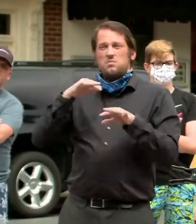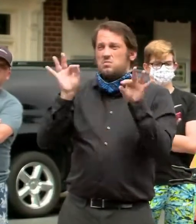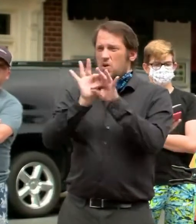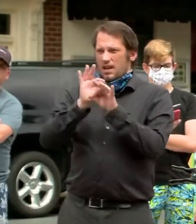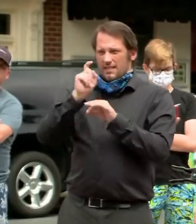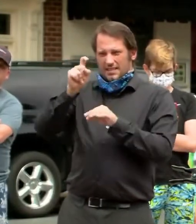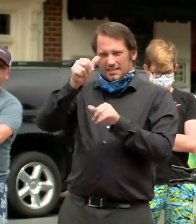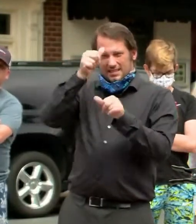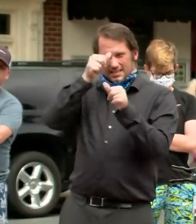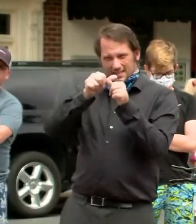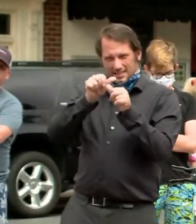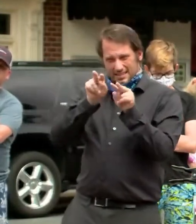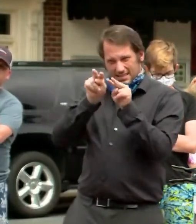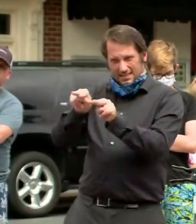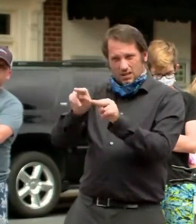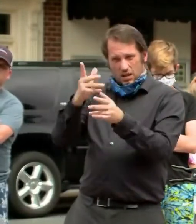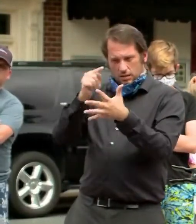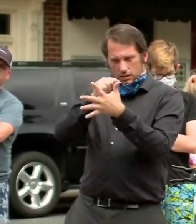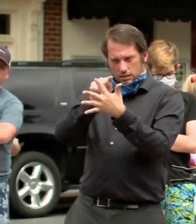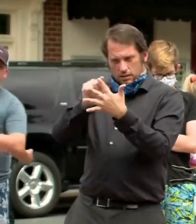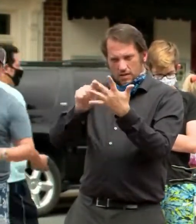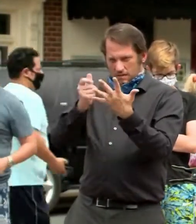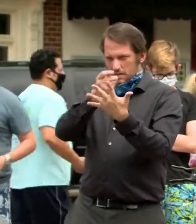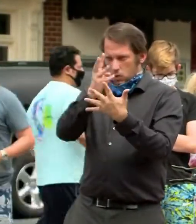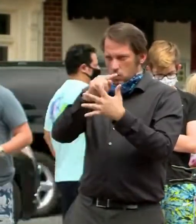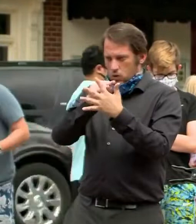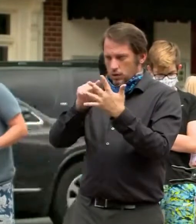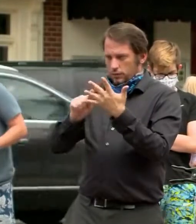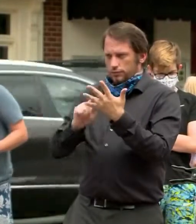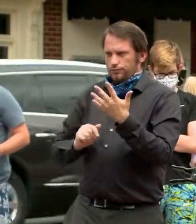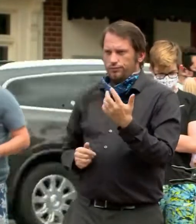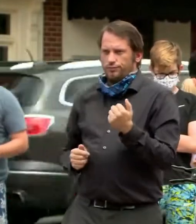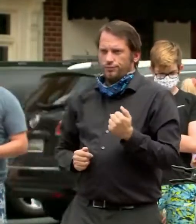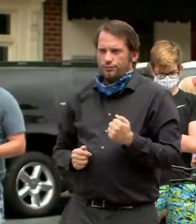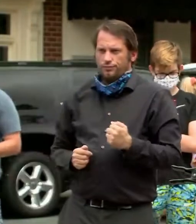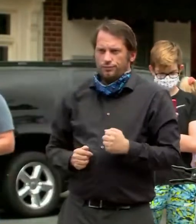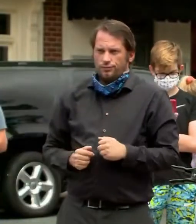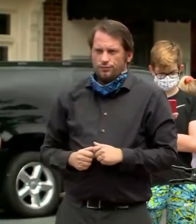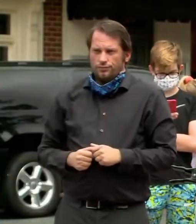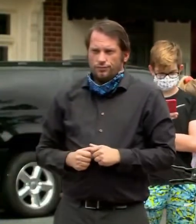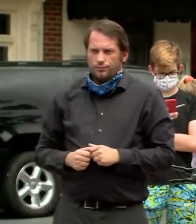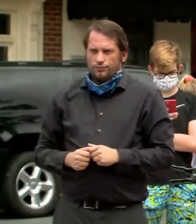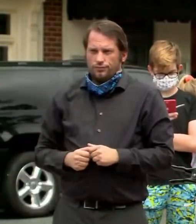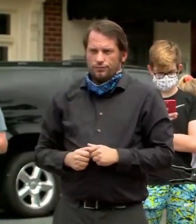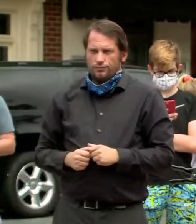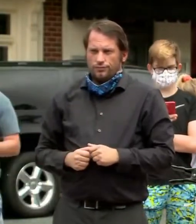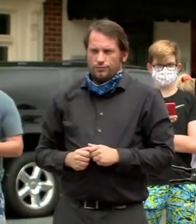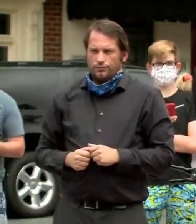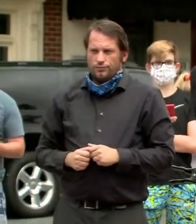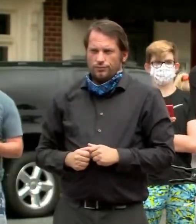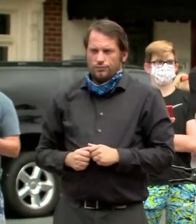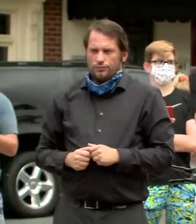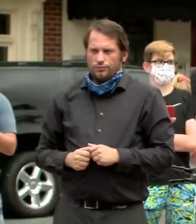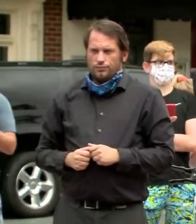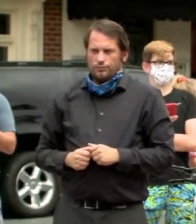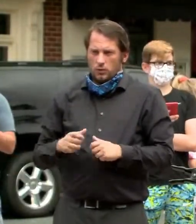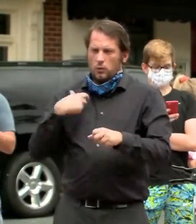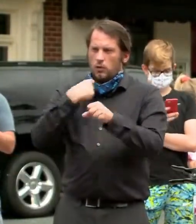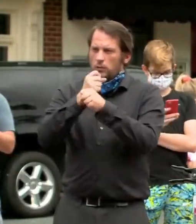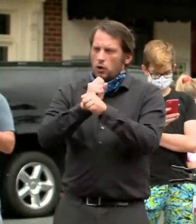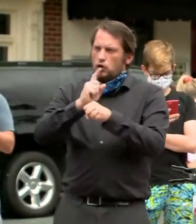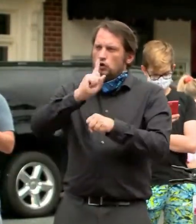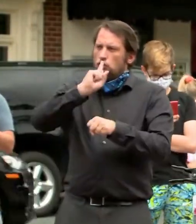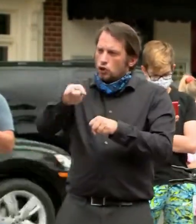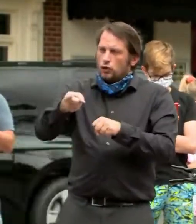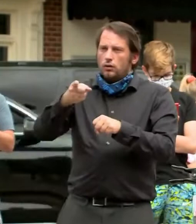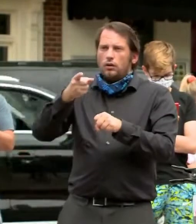promised to open up at Venice as a place for acute care so we have enough beds in case there's a surge. We're trying to